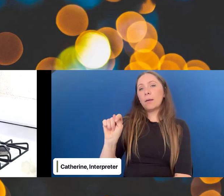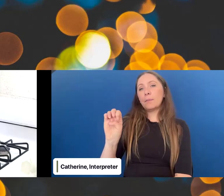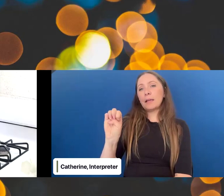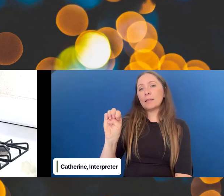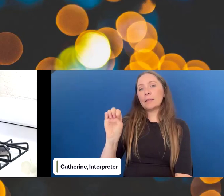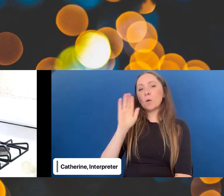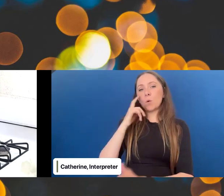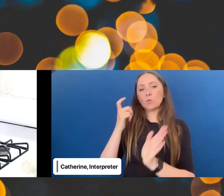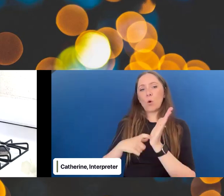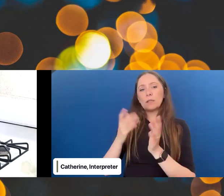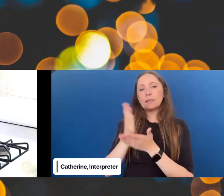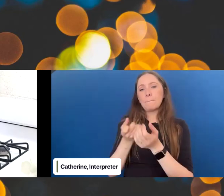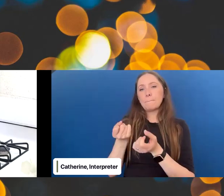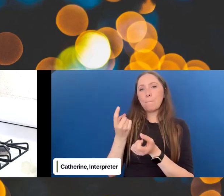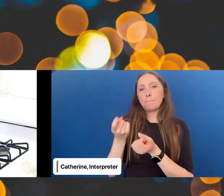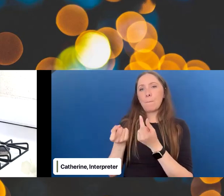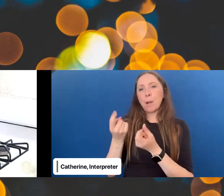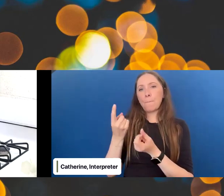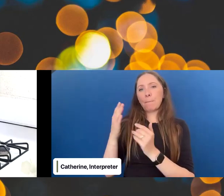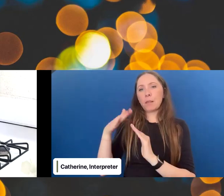there'll be some bubbles popping on the top.